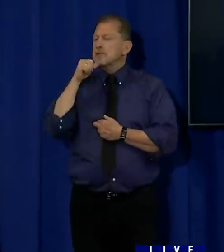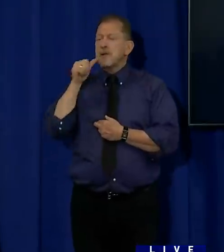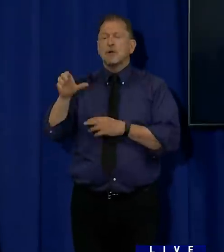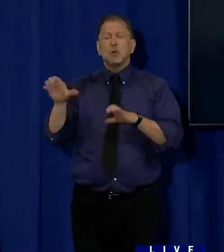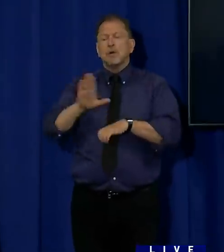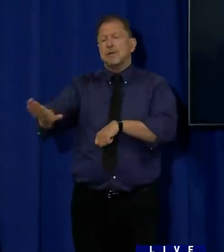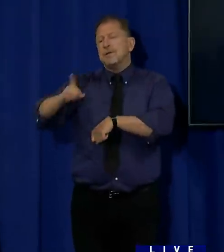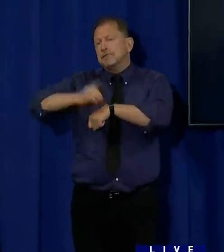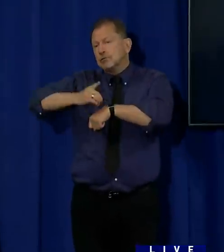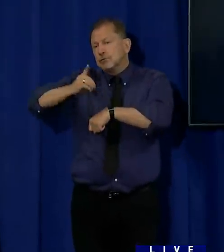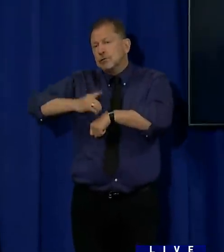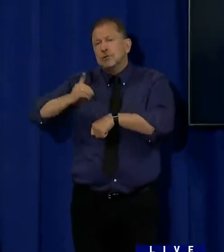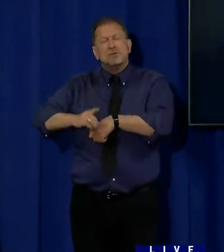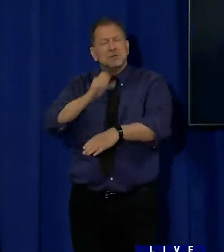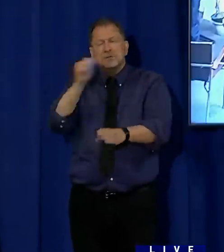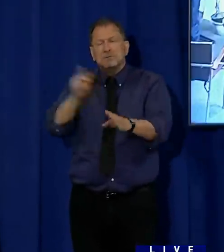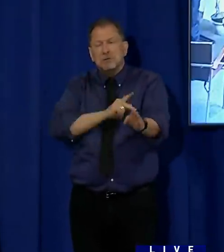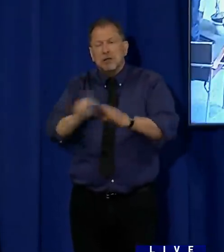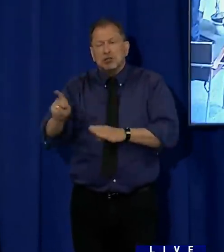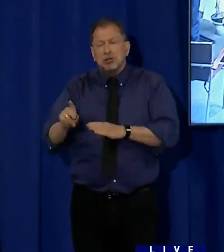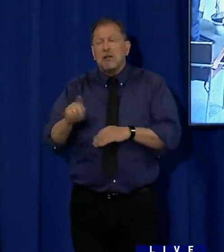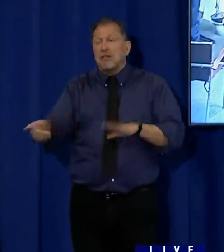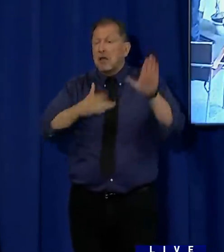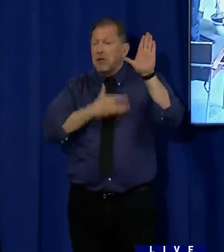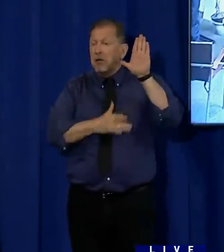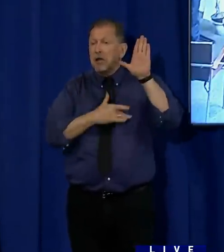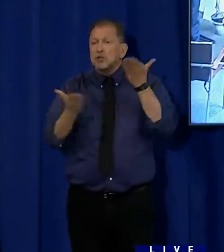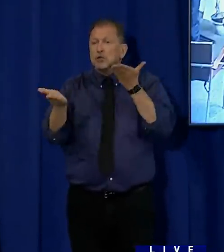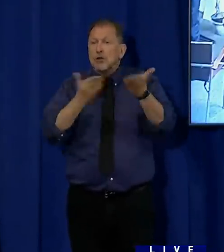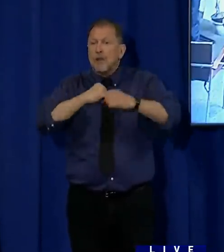oath to serve and protect.